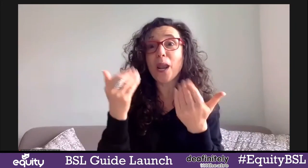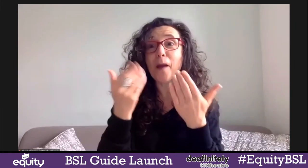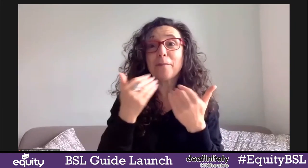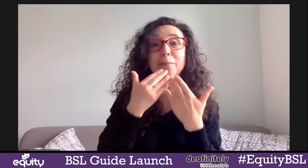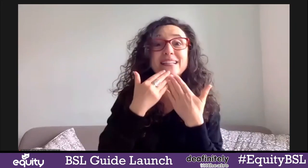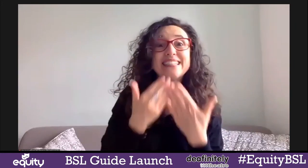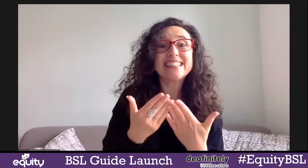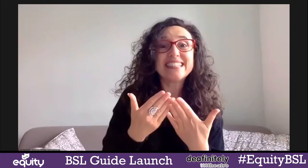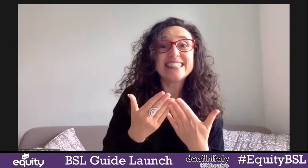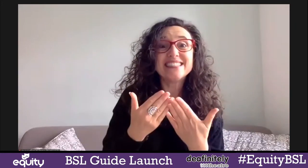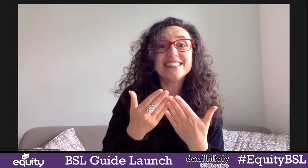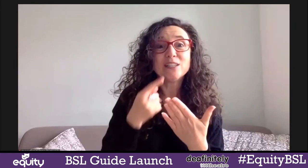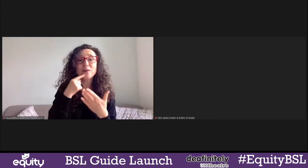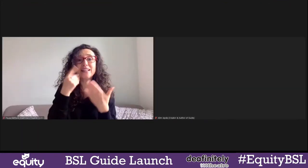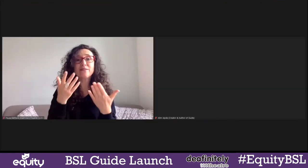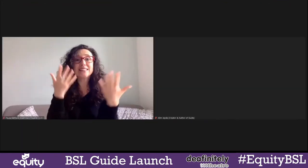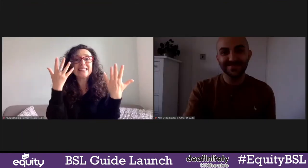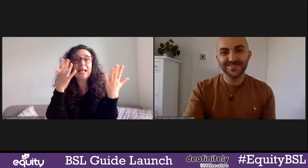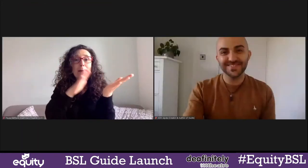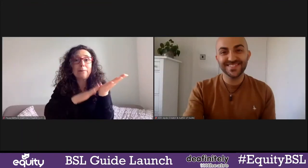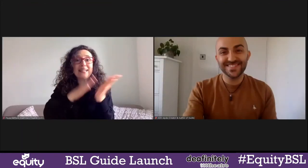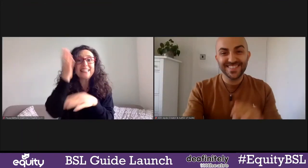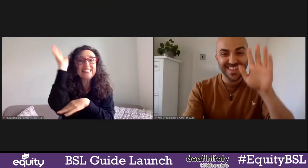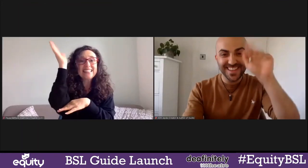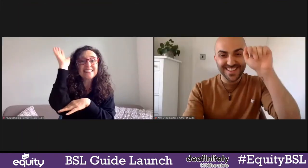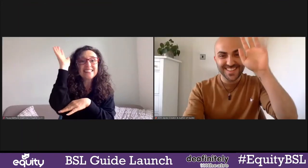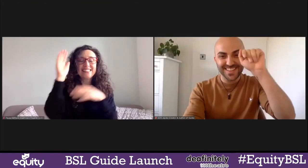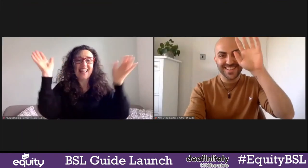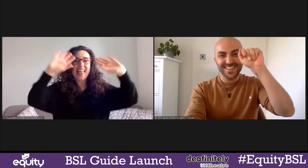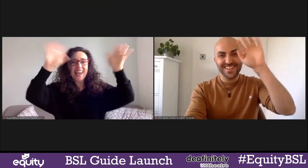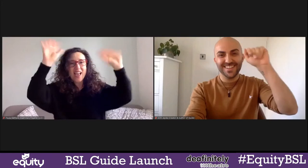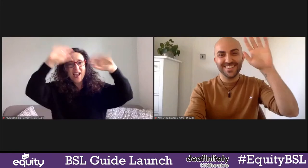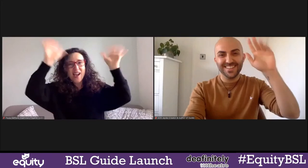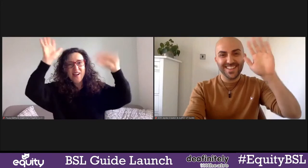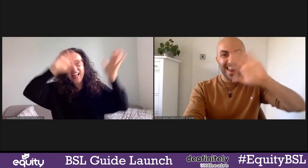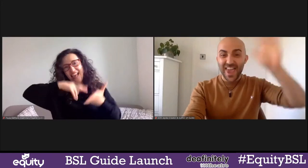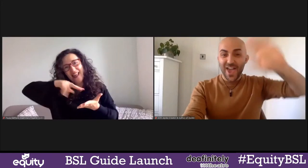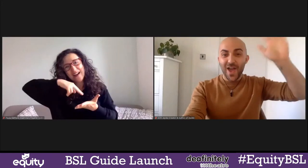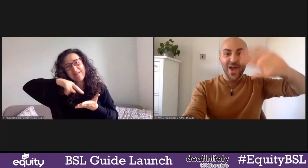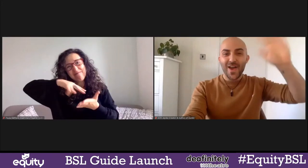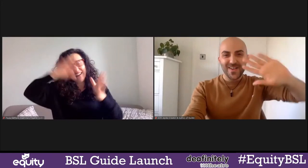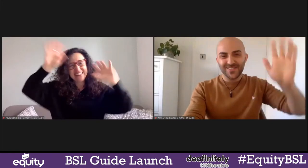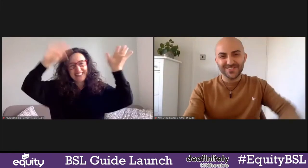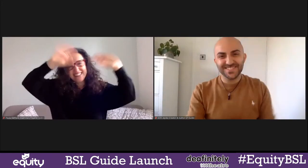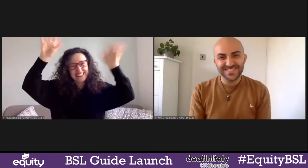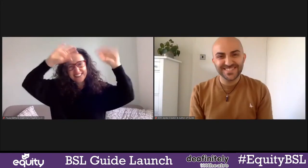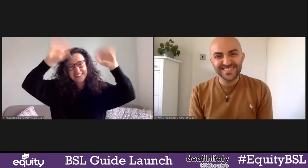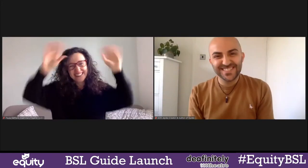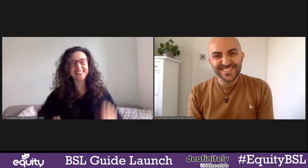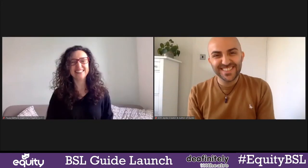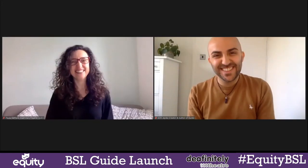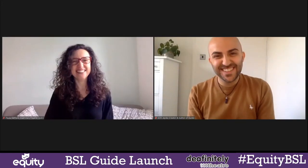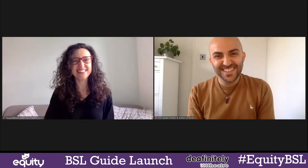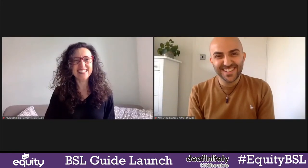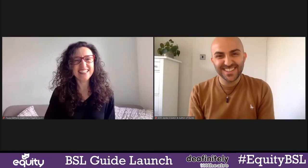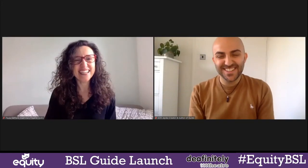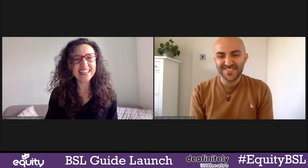Alim, please pop up now and say a few words to introduce yourself. Hello. And the guide. Hello,